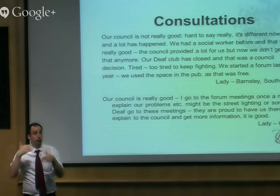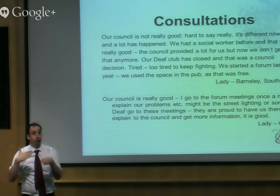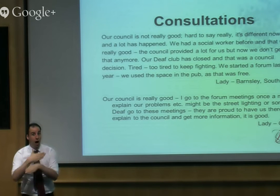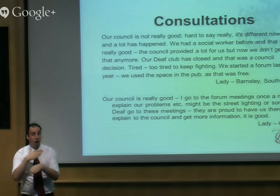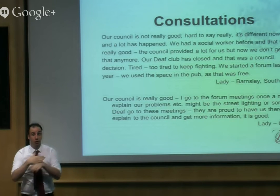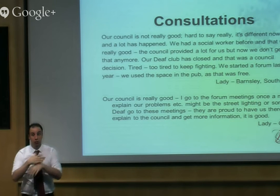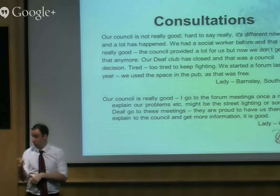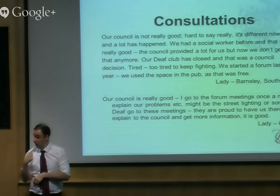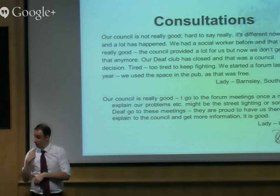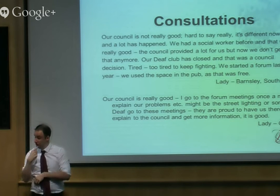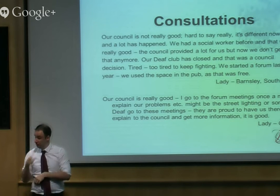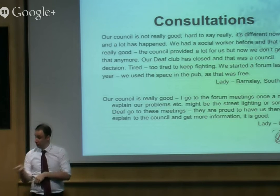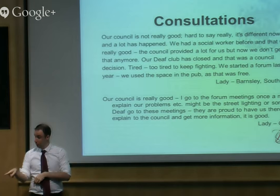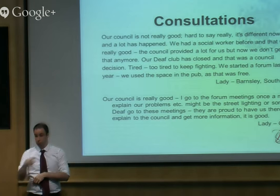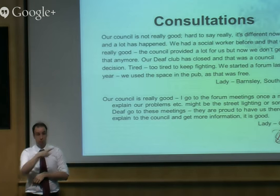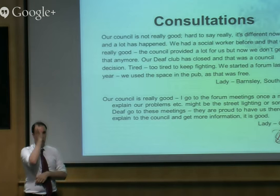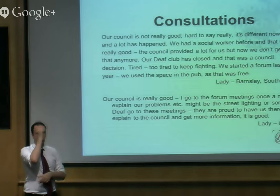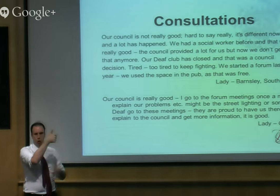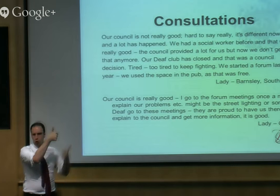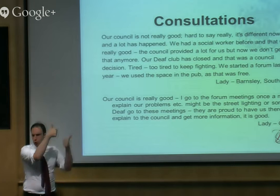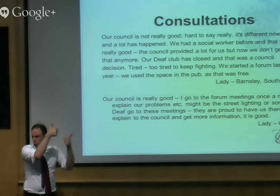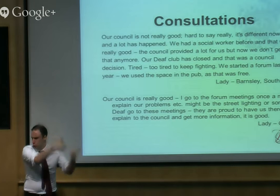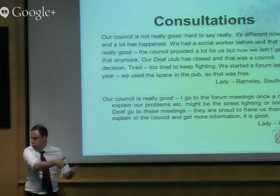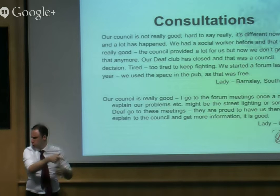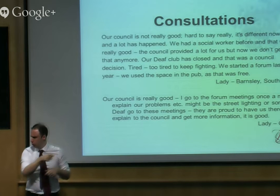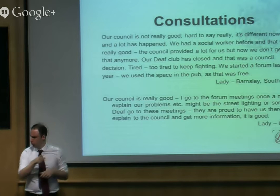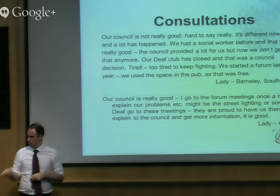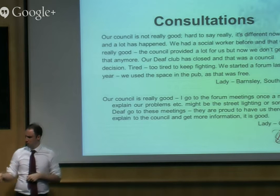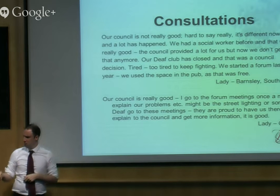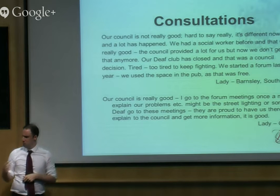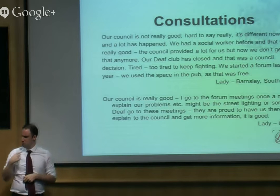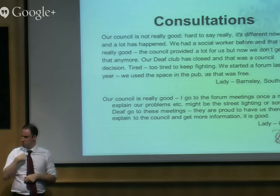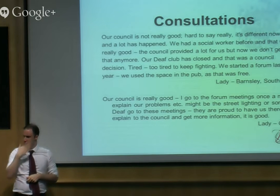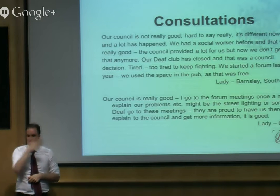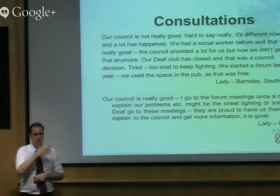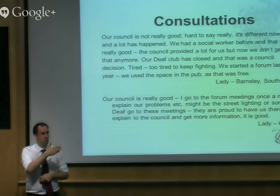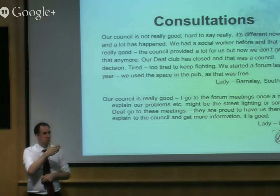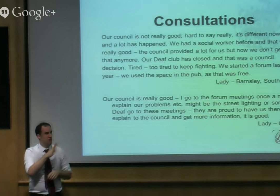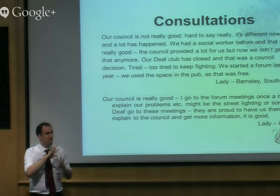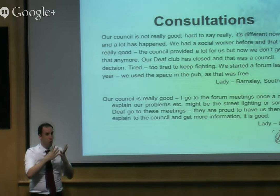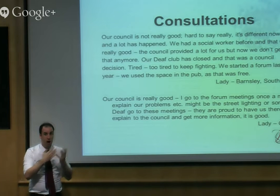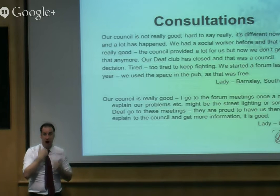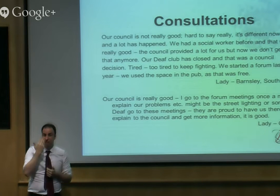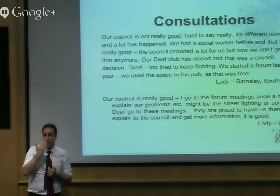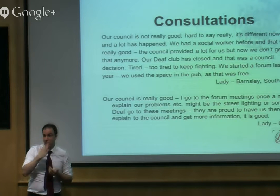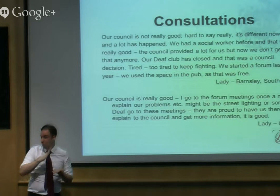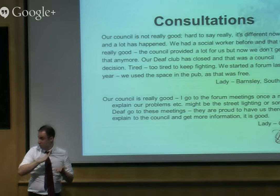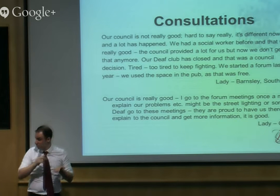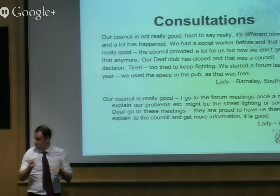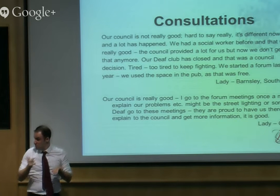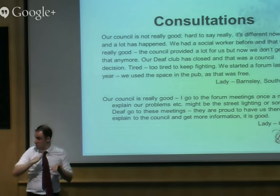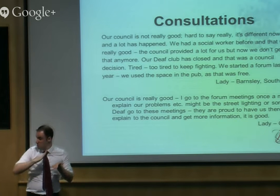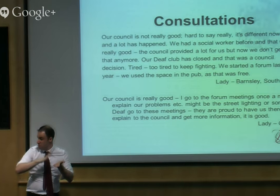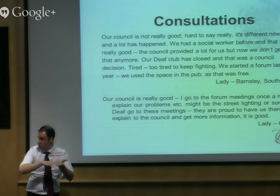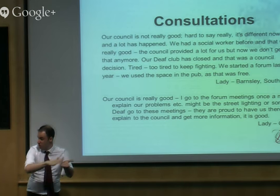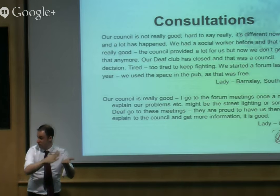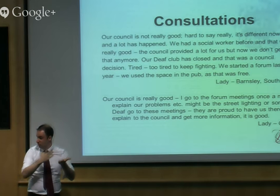experiences. But this was simply not good enough. But actually another lady that we had in Gloucester spoke about how their council is really good. They go to